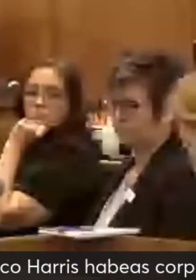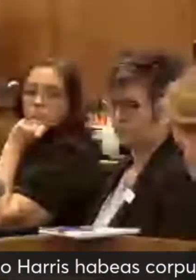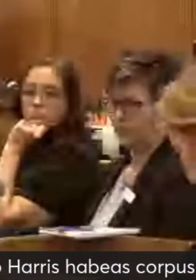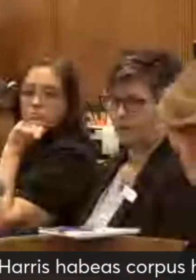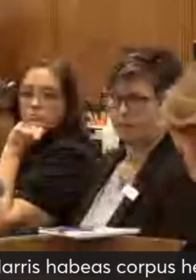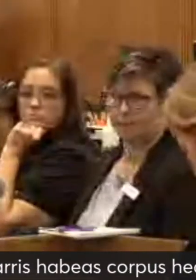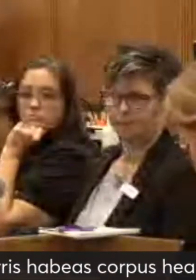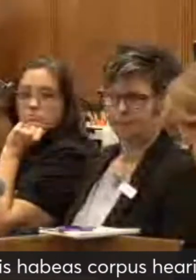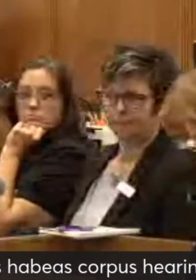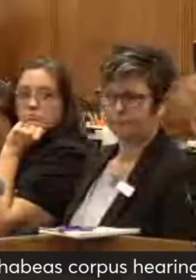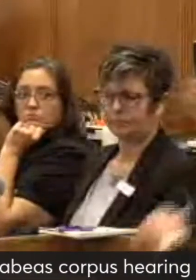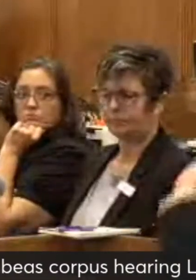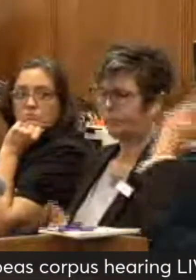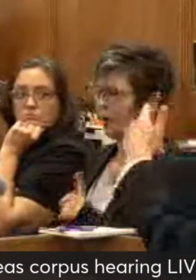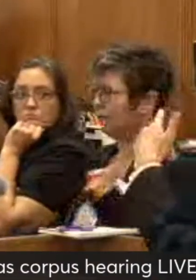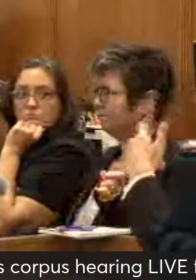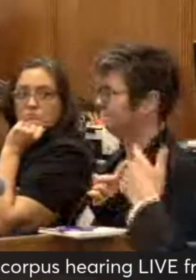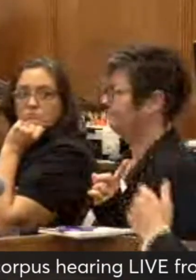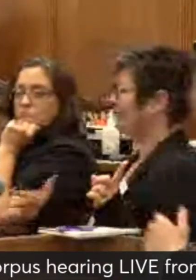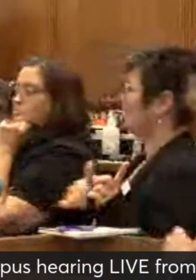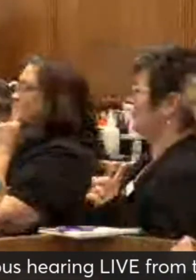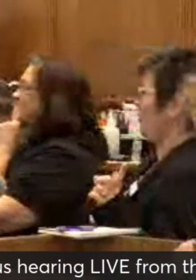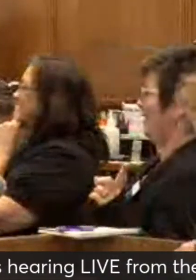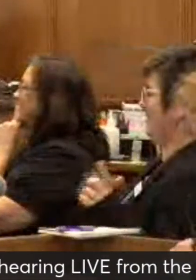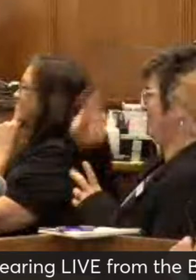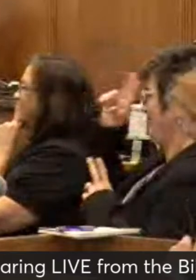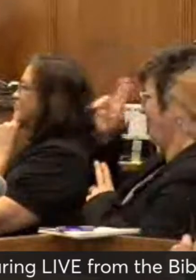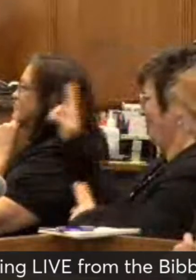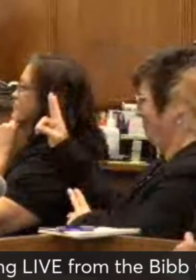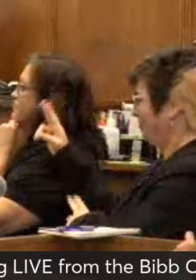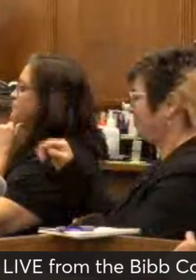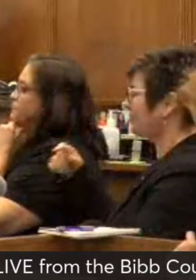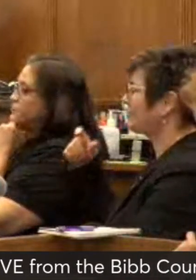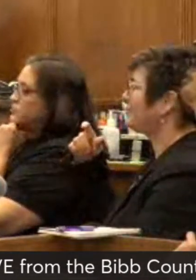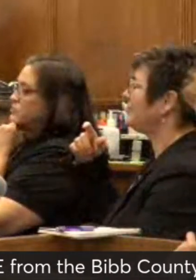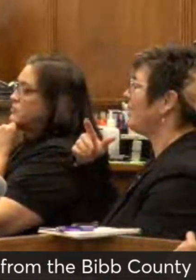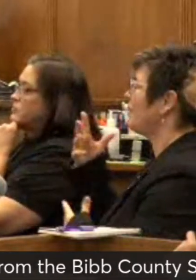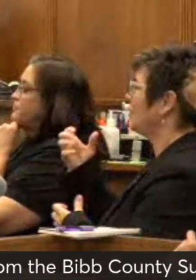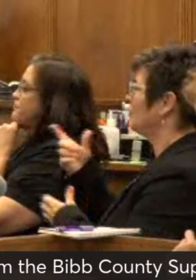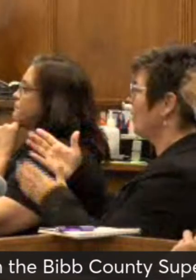I'm sorry, Your Honor. I was just about to ask her. She had mentioned,